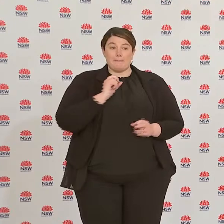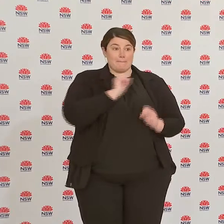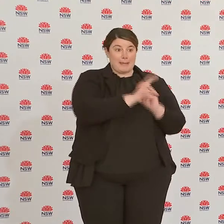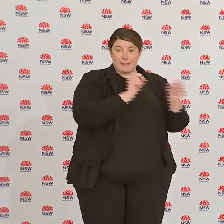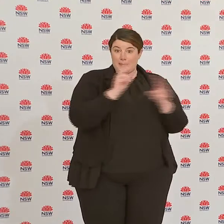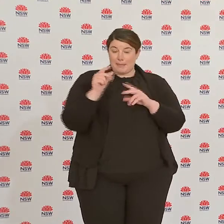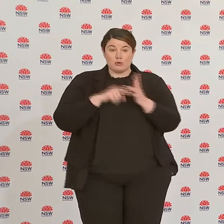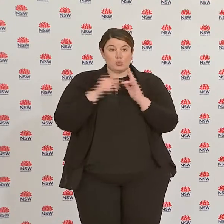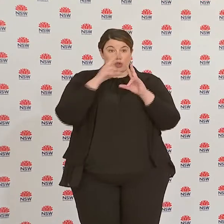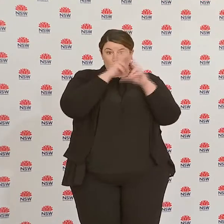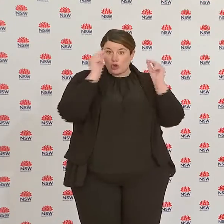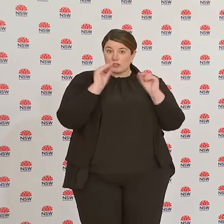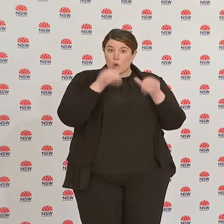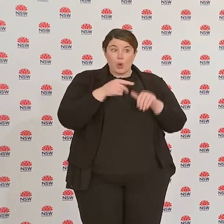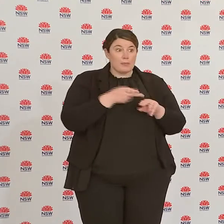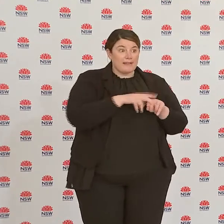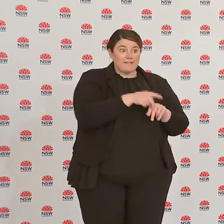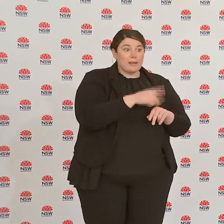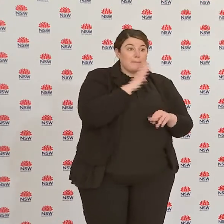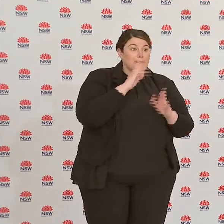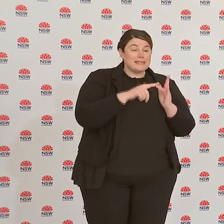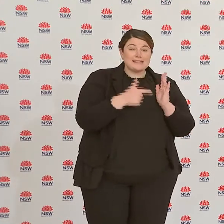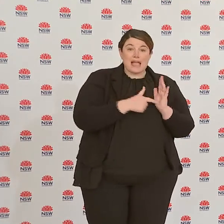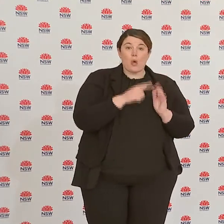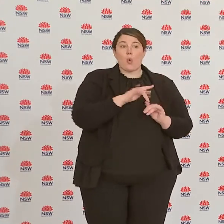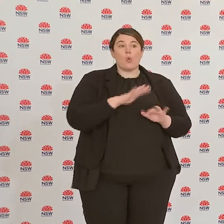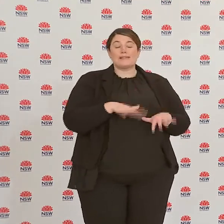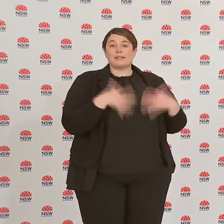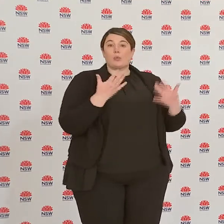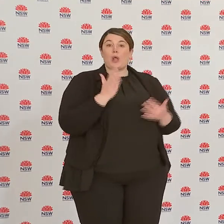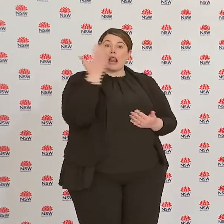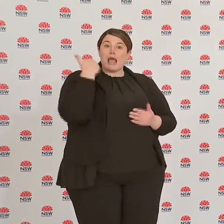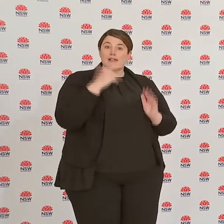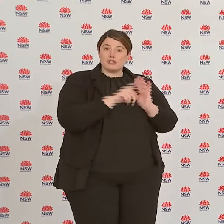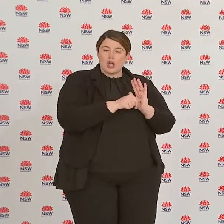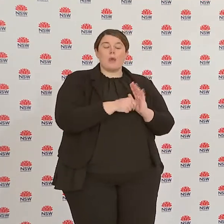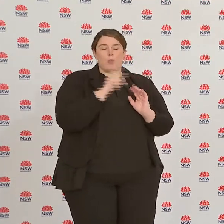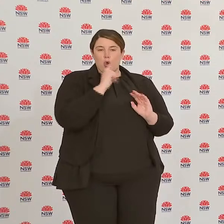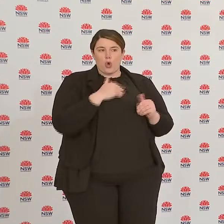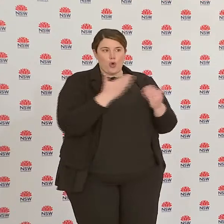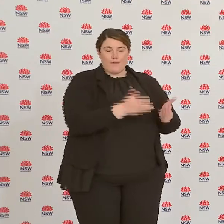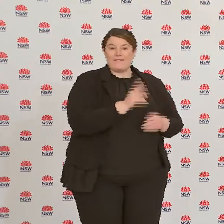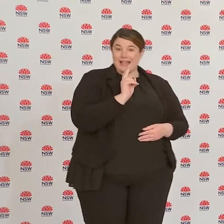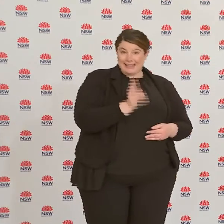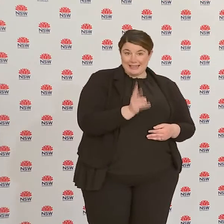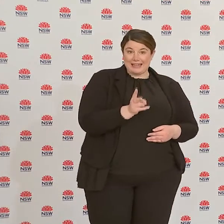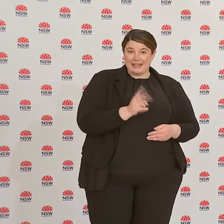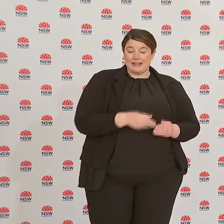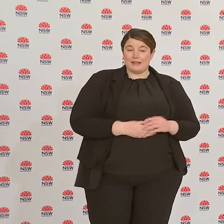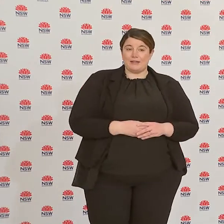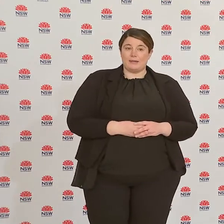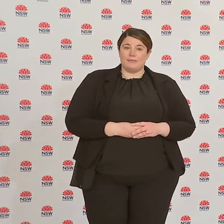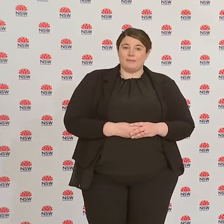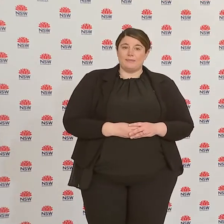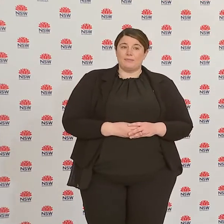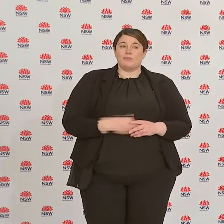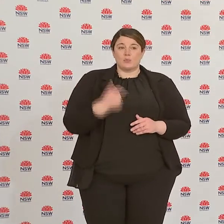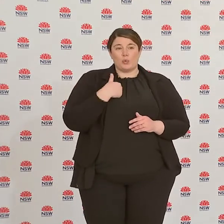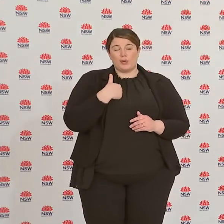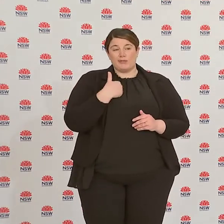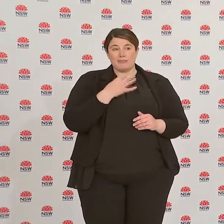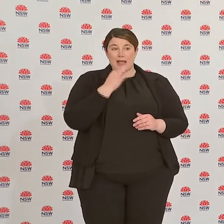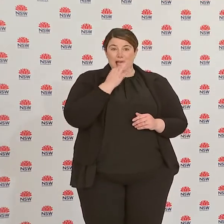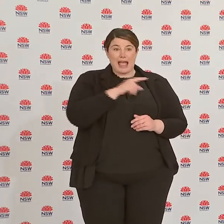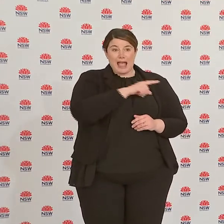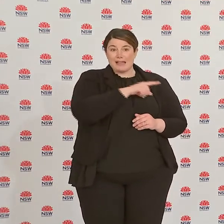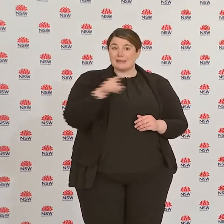to those residents that may have not had the opportunity or declined vaccination. It really is important, and I suppose my call out to residents of